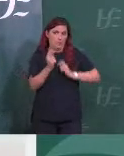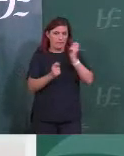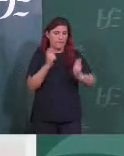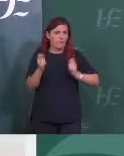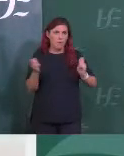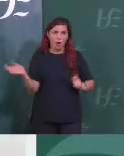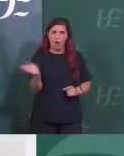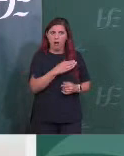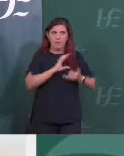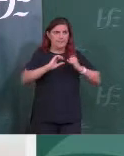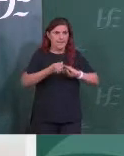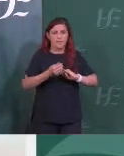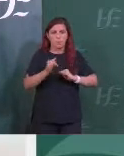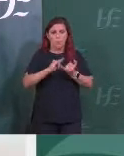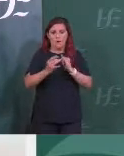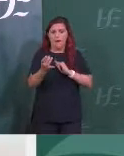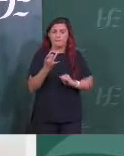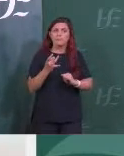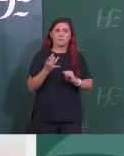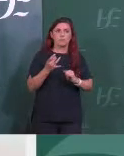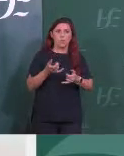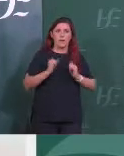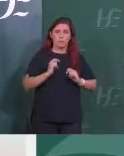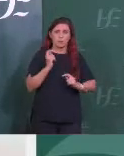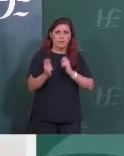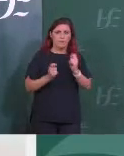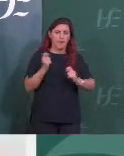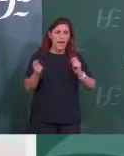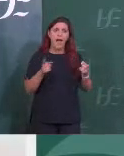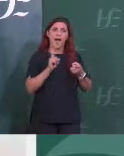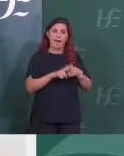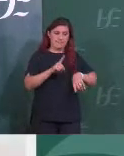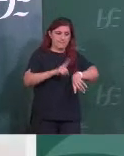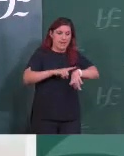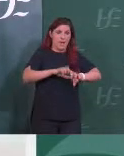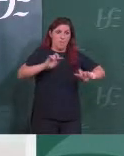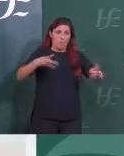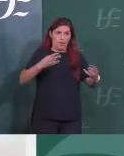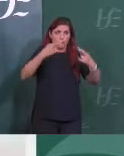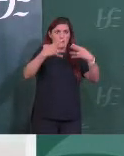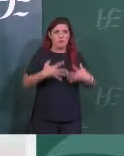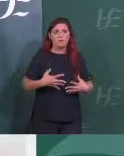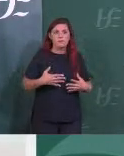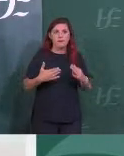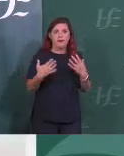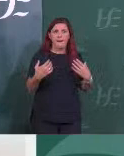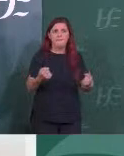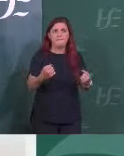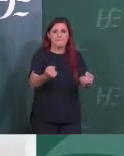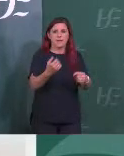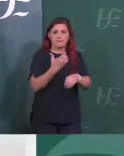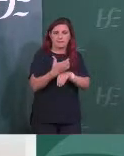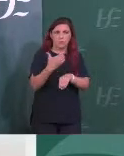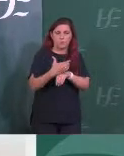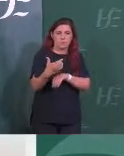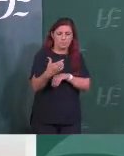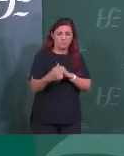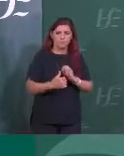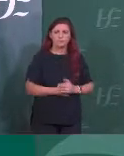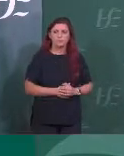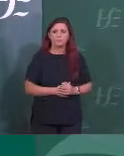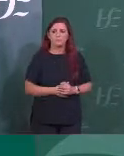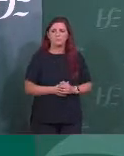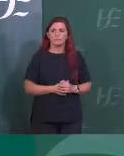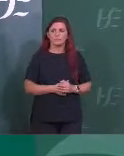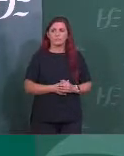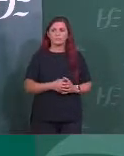and we are meeting it in the timeframes, the turnaround timeframes that we have been meeting, still maintaining those. Testing volumes